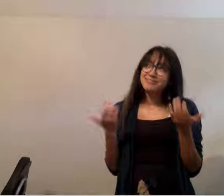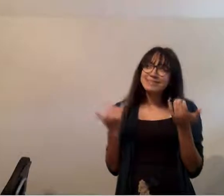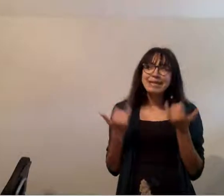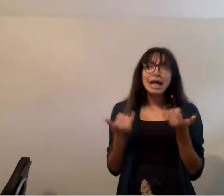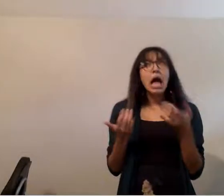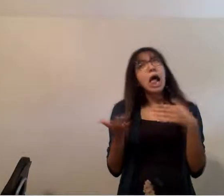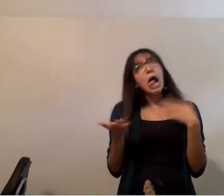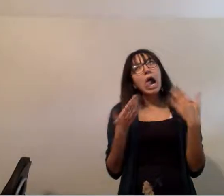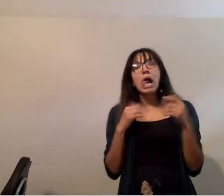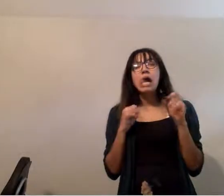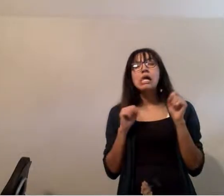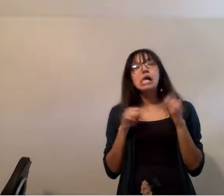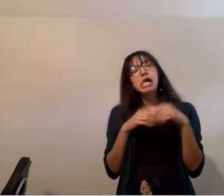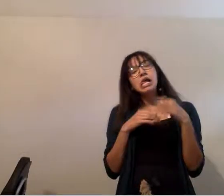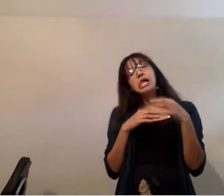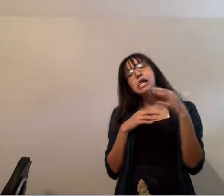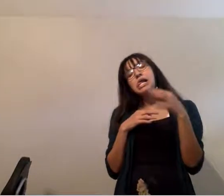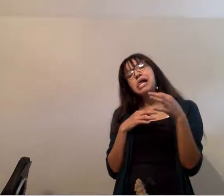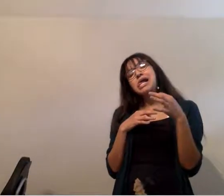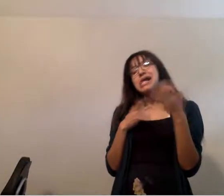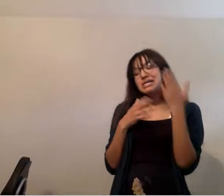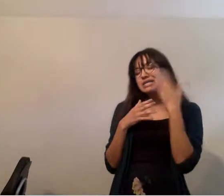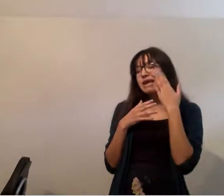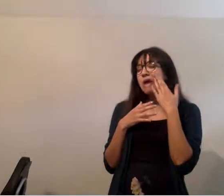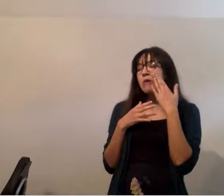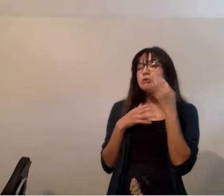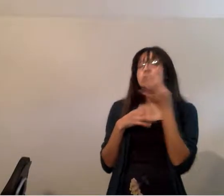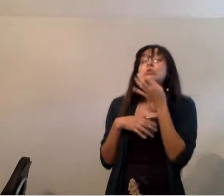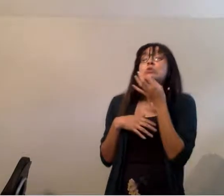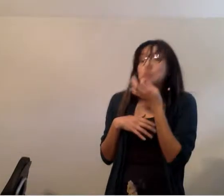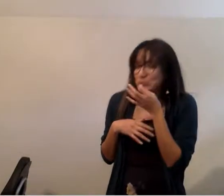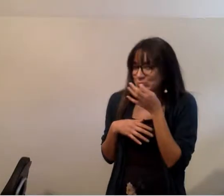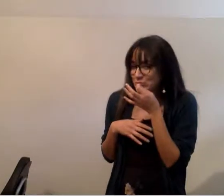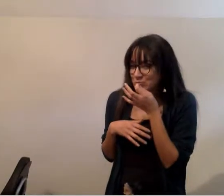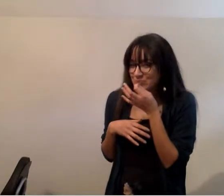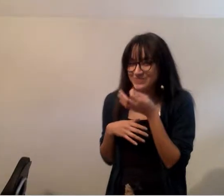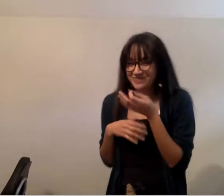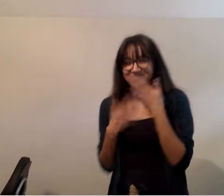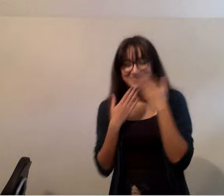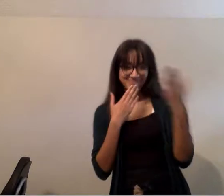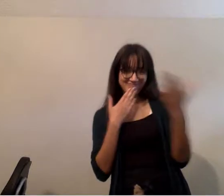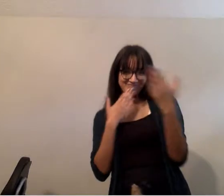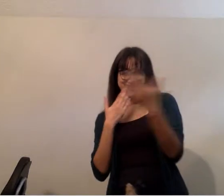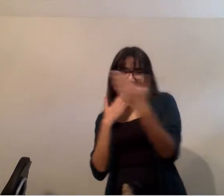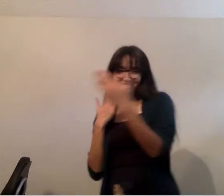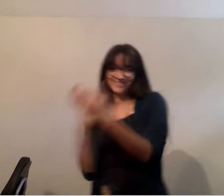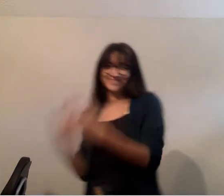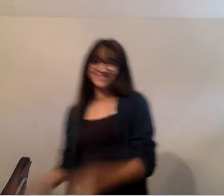sometime soon. Thank you.